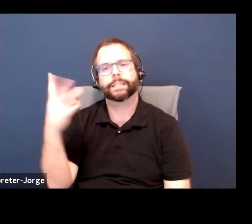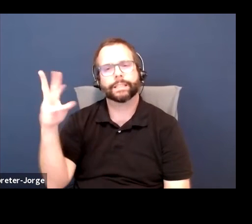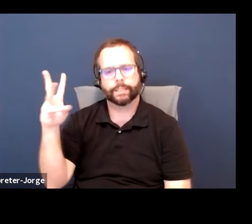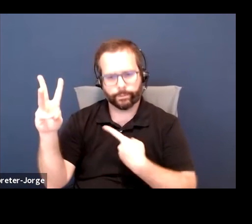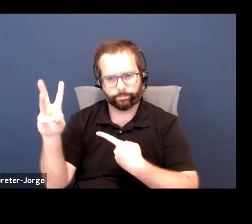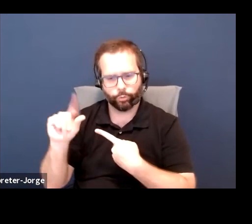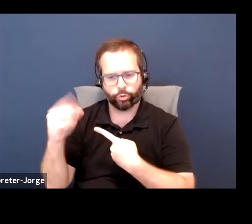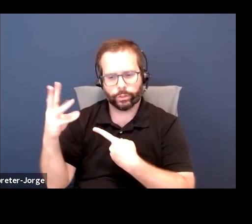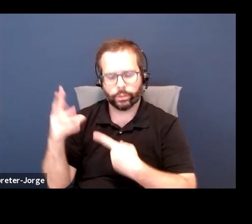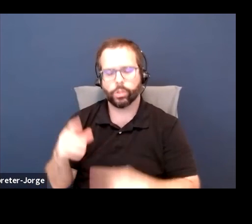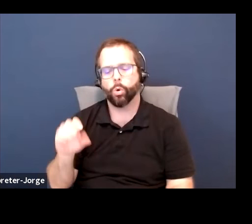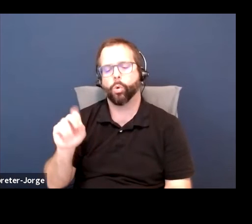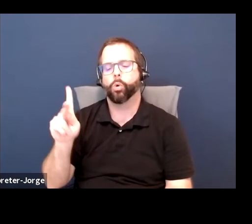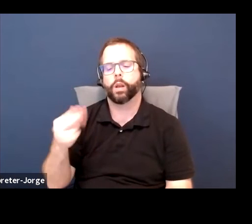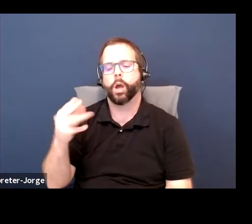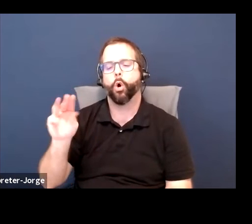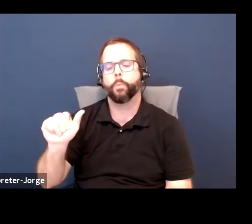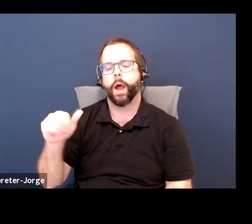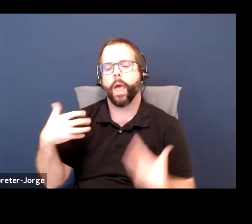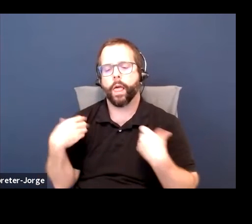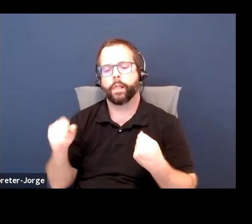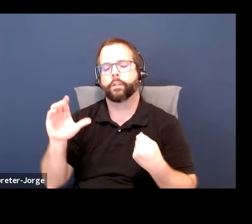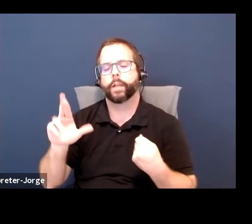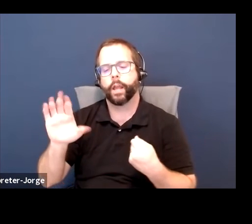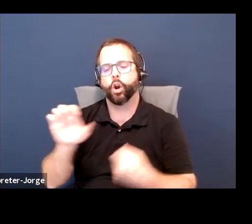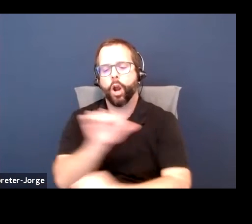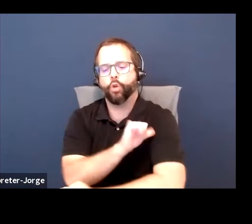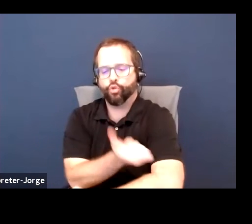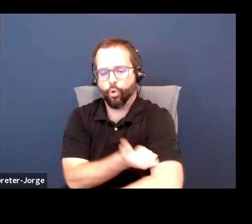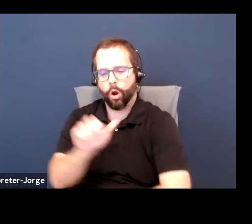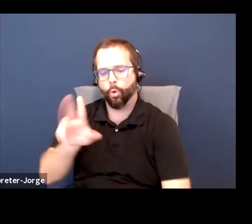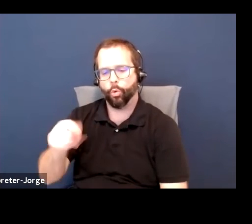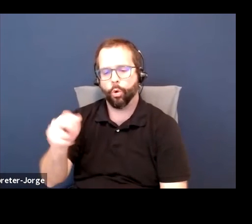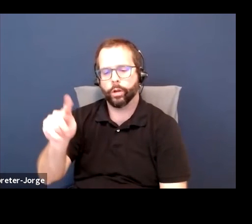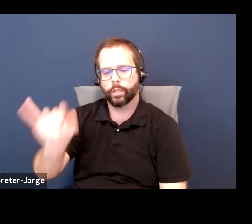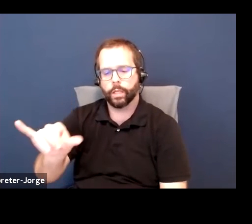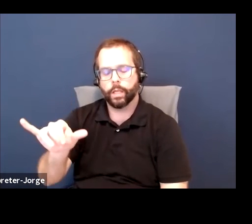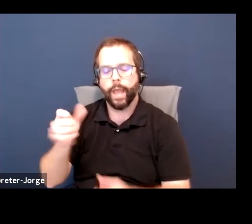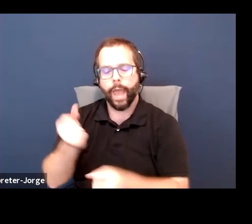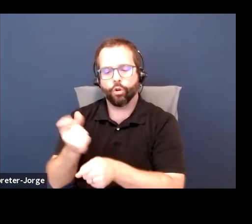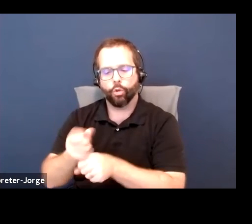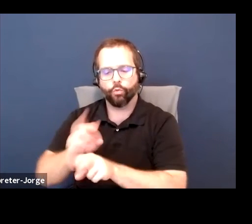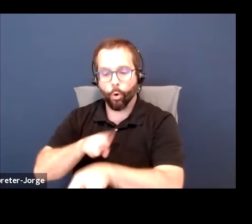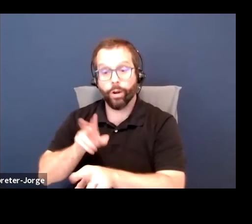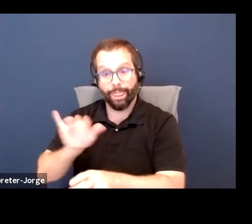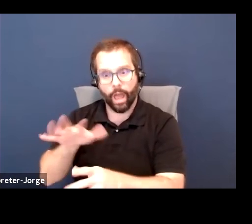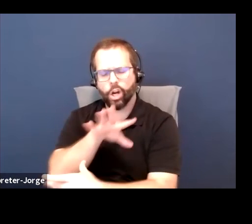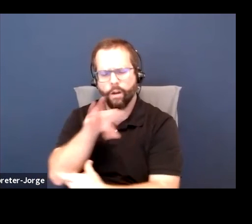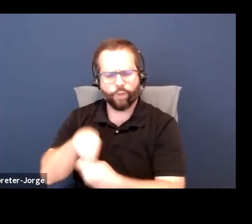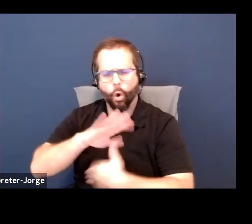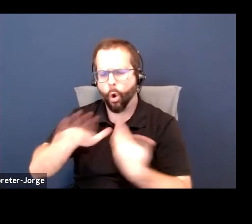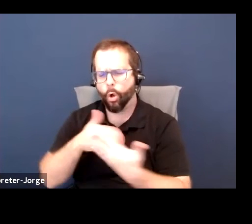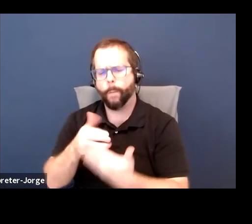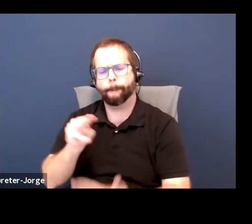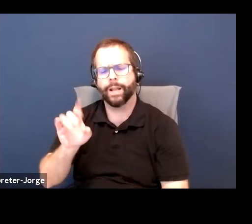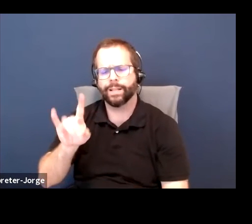in the Oklahoma Healthcare Authority's annual report, which covers all Medicaid services, including waivers, there